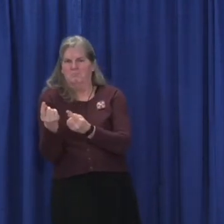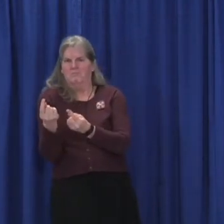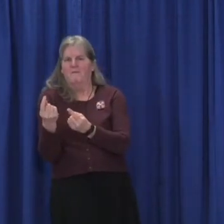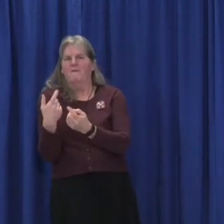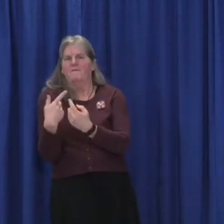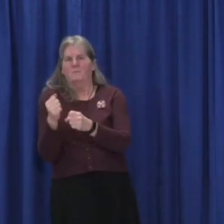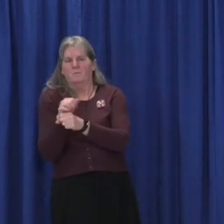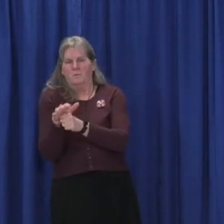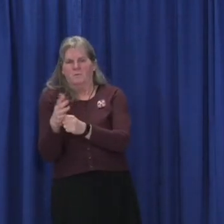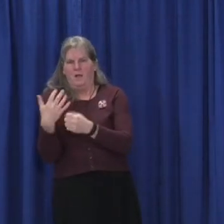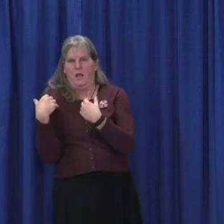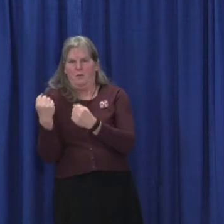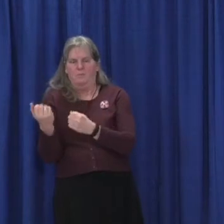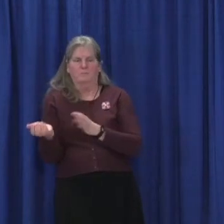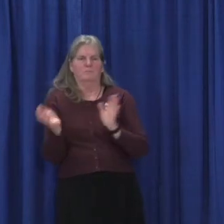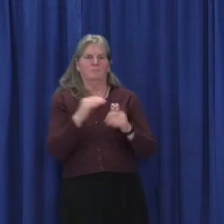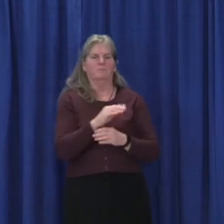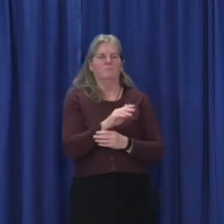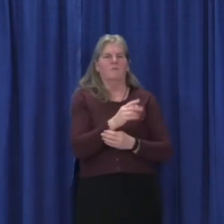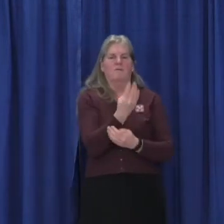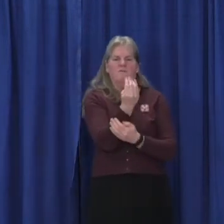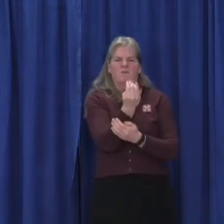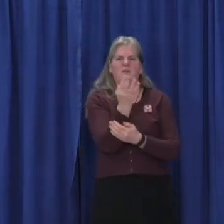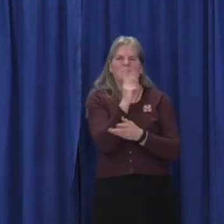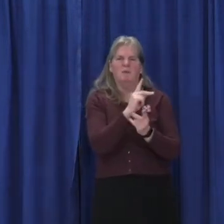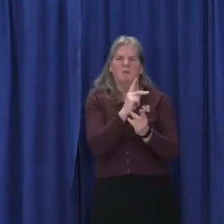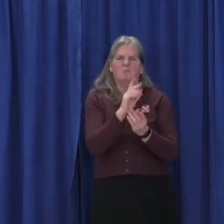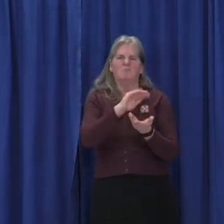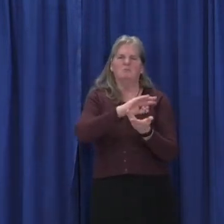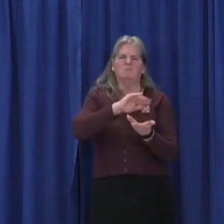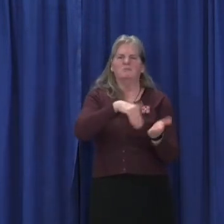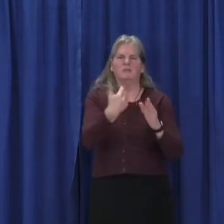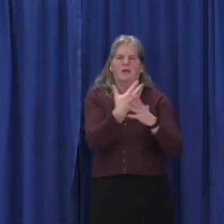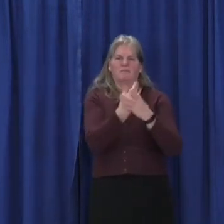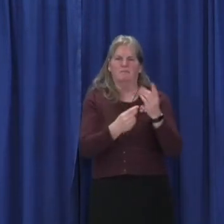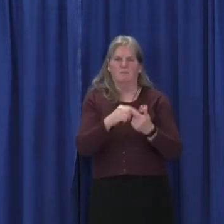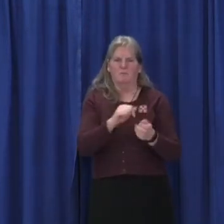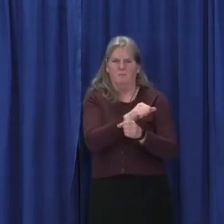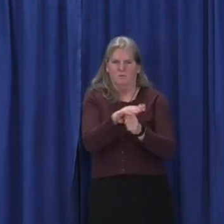pandemic. 14 Yukoners have died from COVID-19